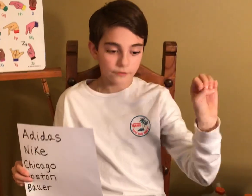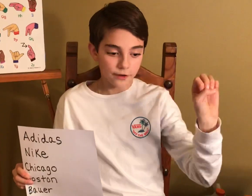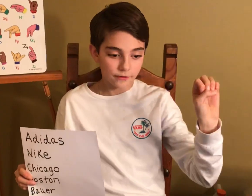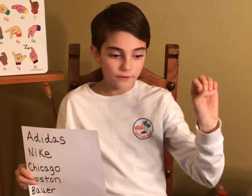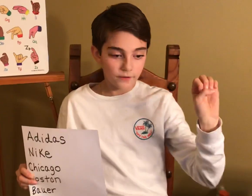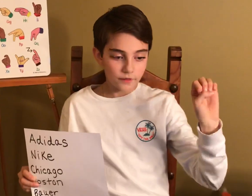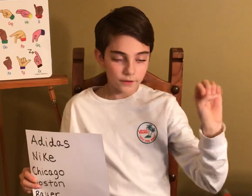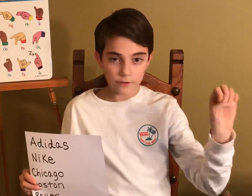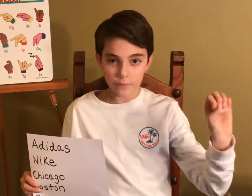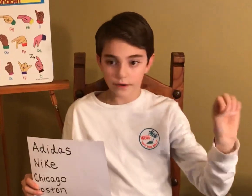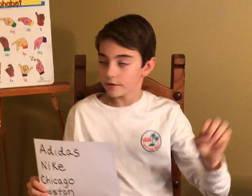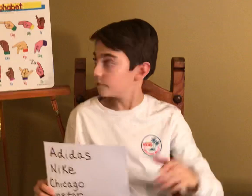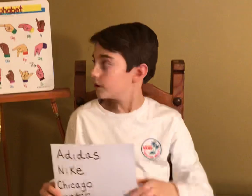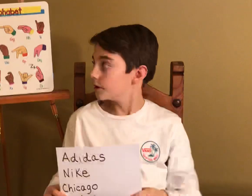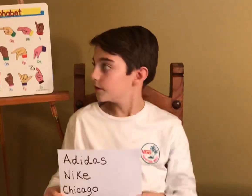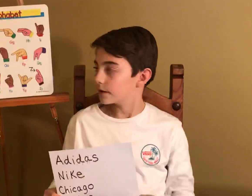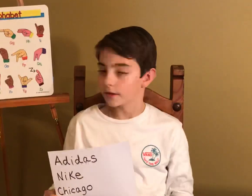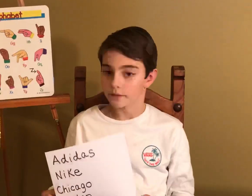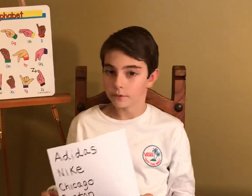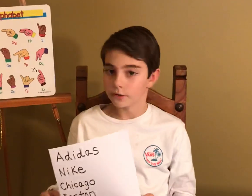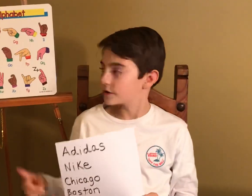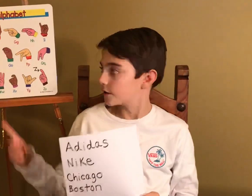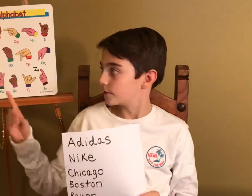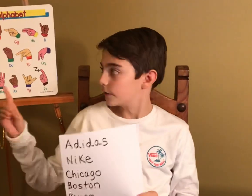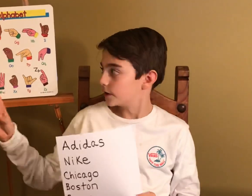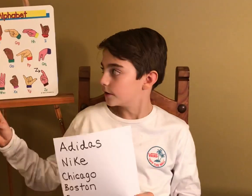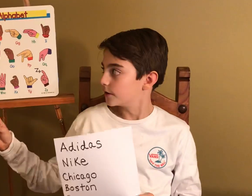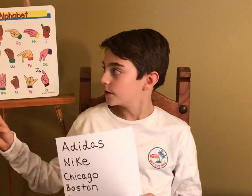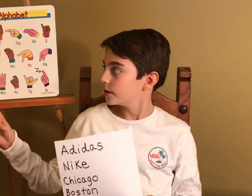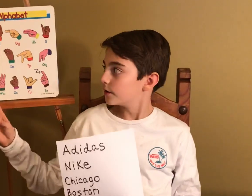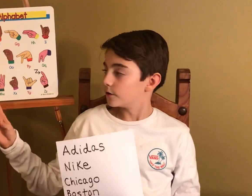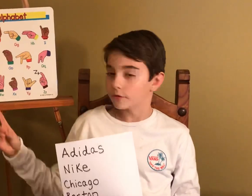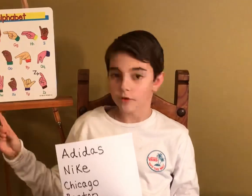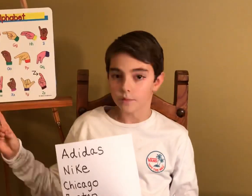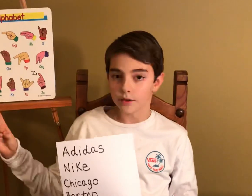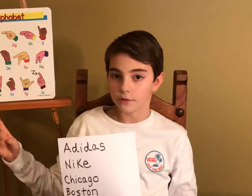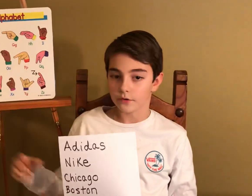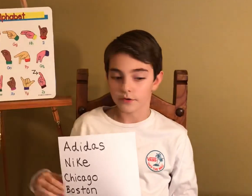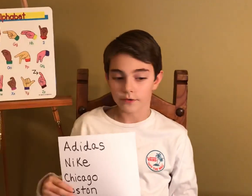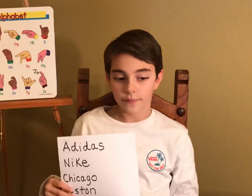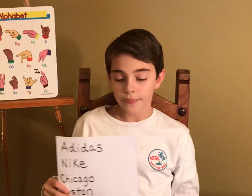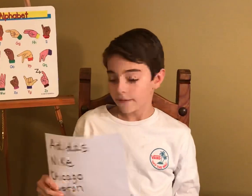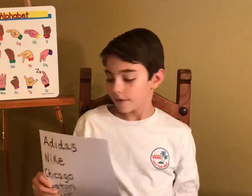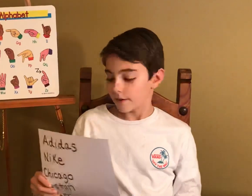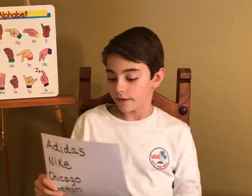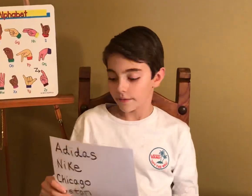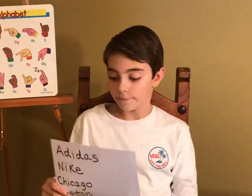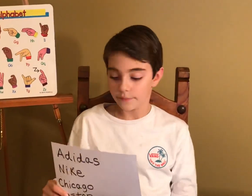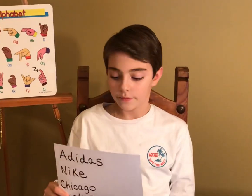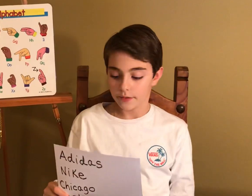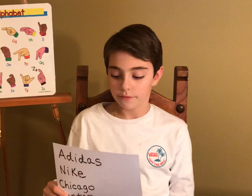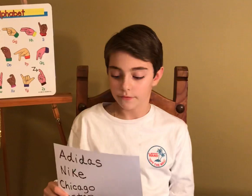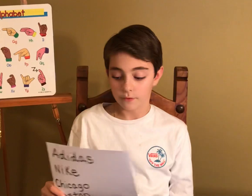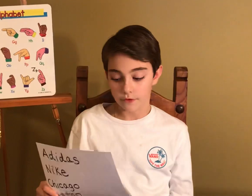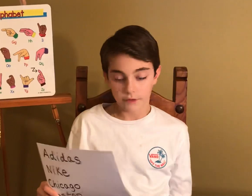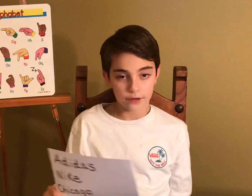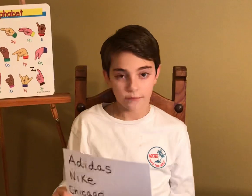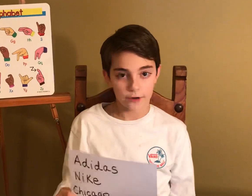fast, you can pause the video, and with the chart right here, you should be able to do it. If you don't get it right